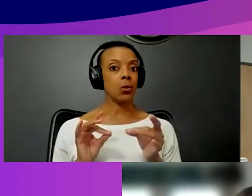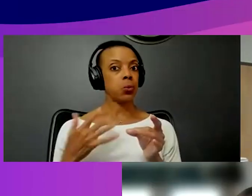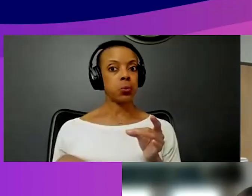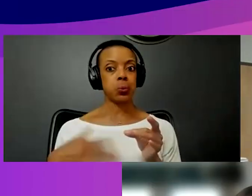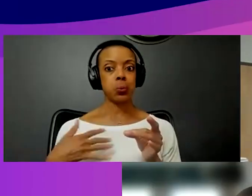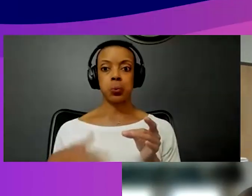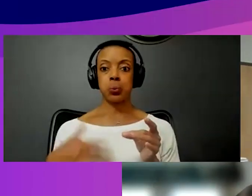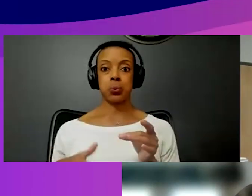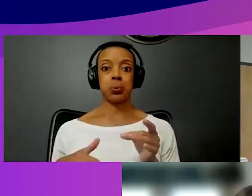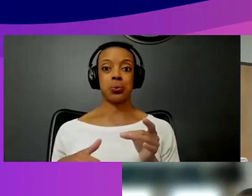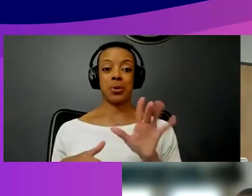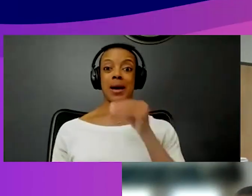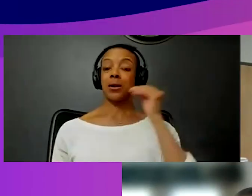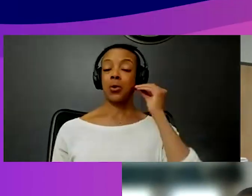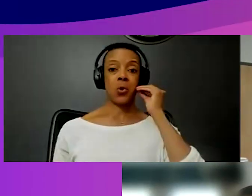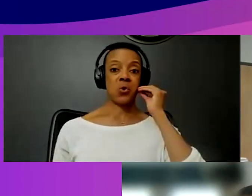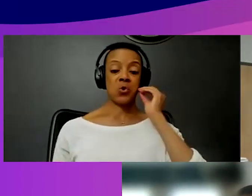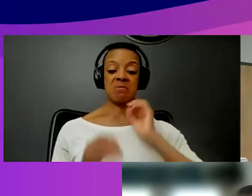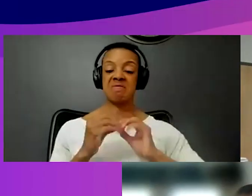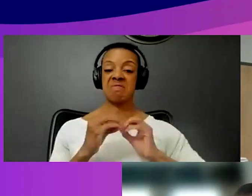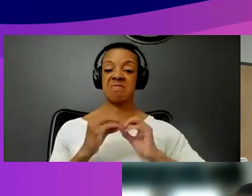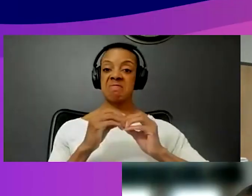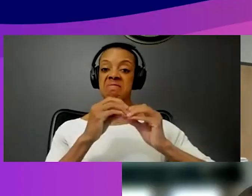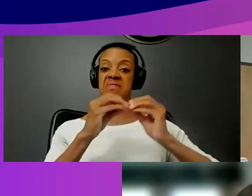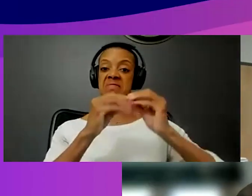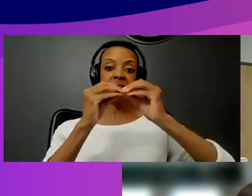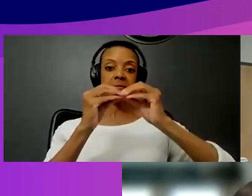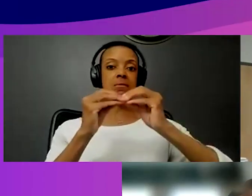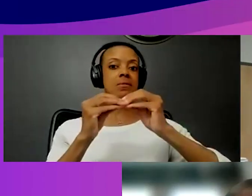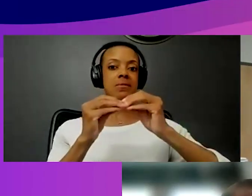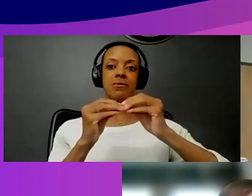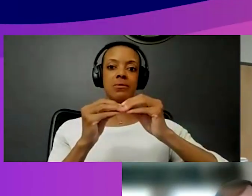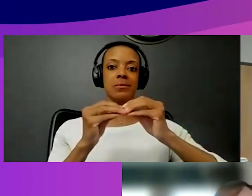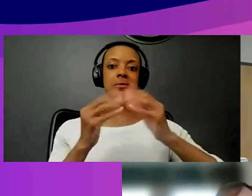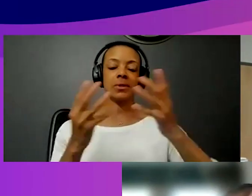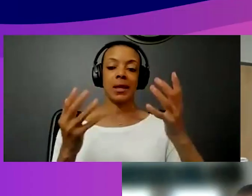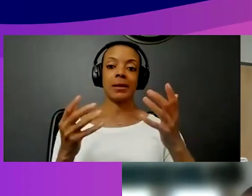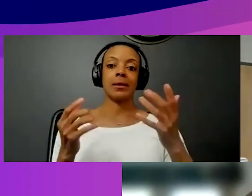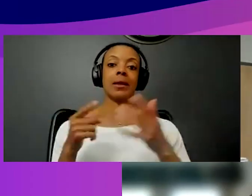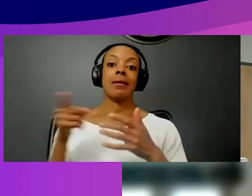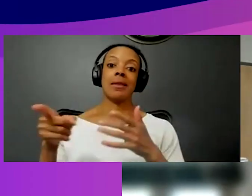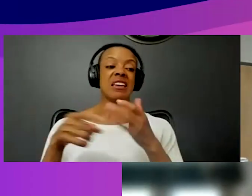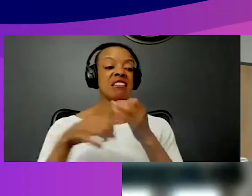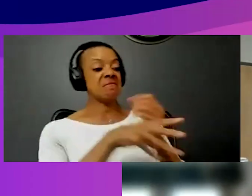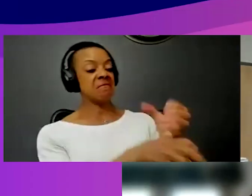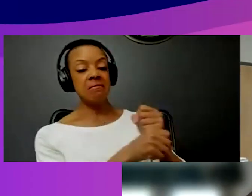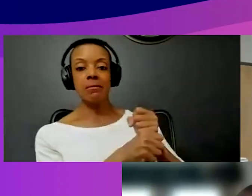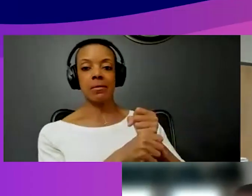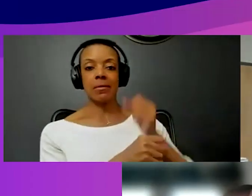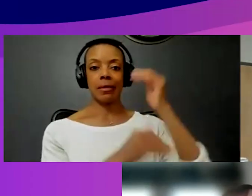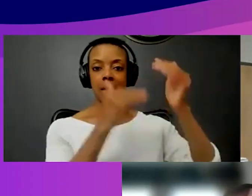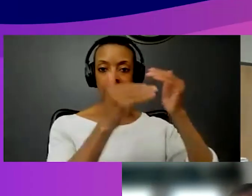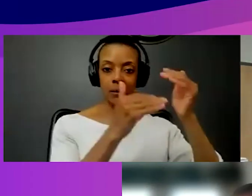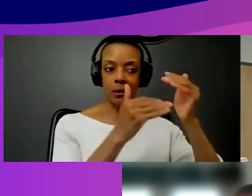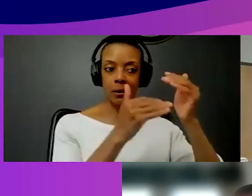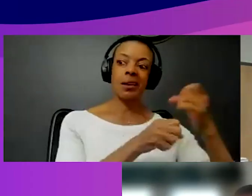where they become sort of resentful and frustrated with that situation, and they lash out on the older adult. So I mean, I think that